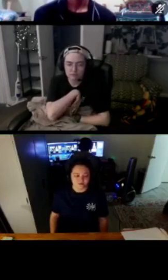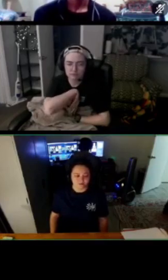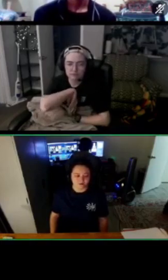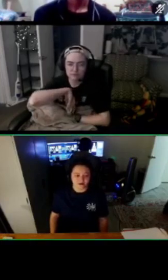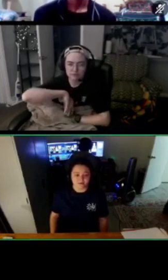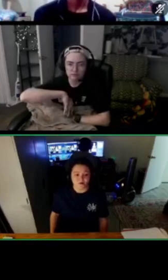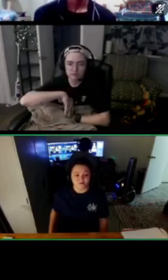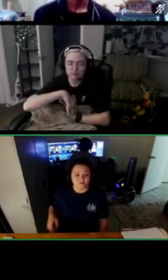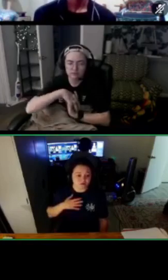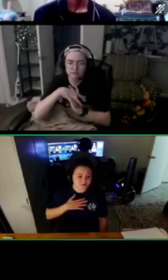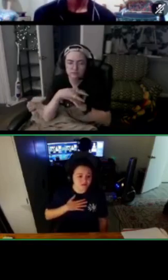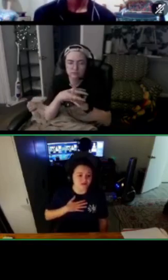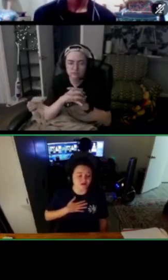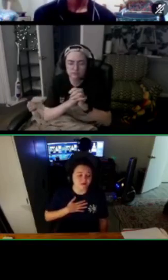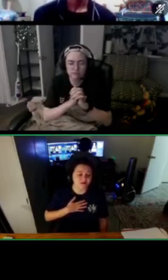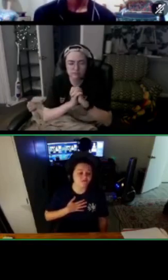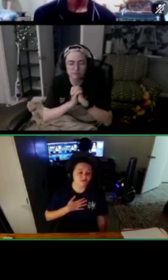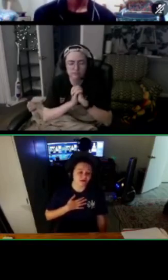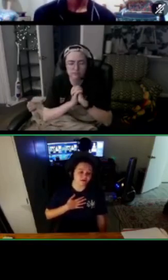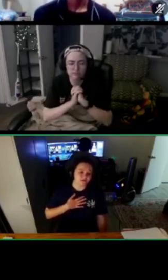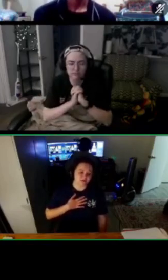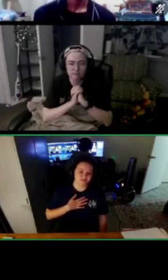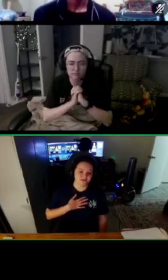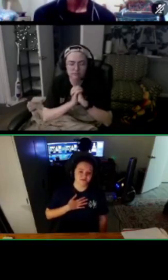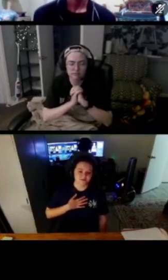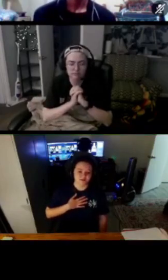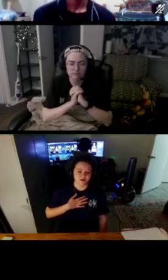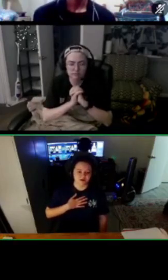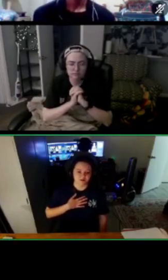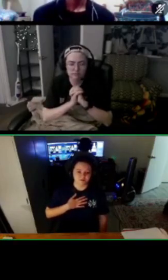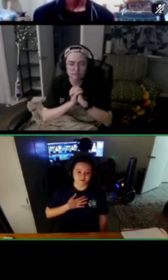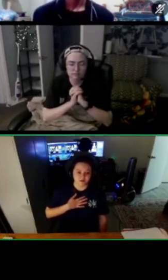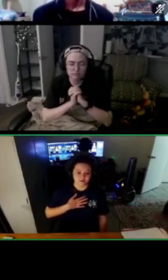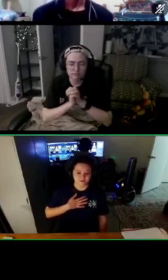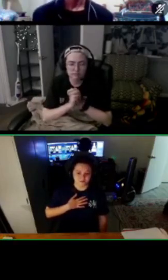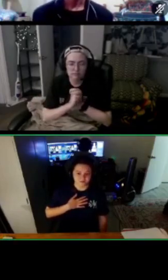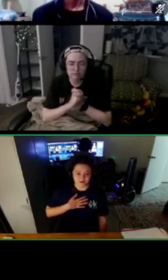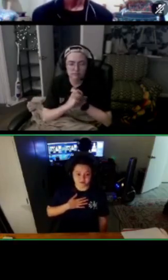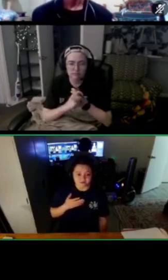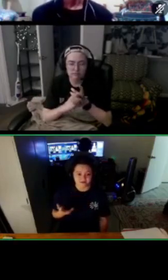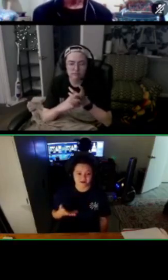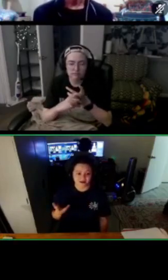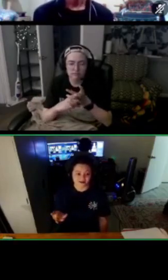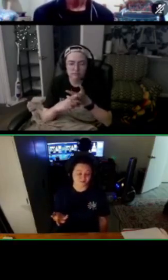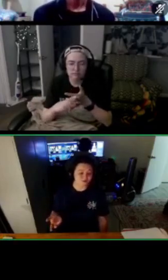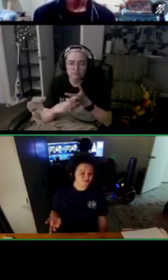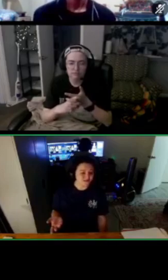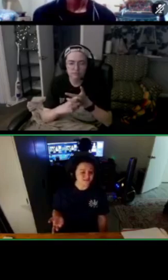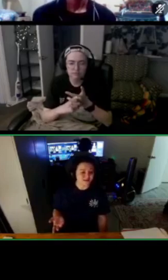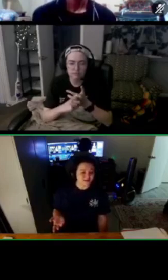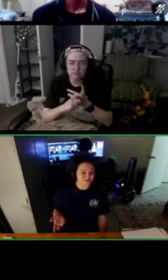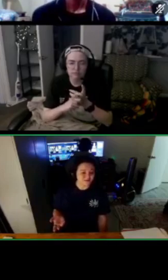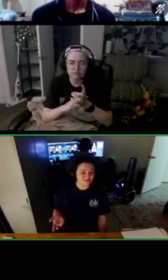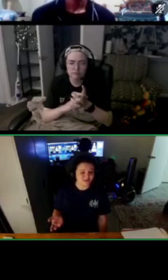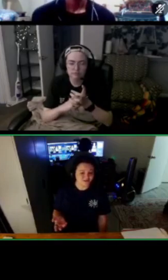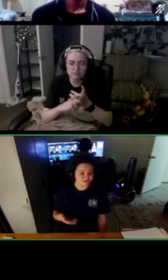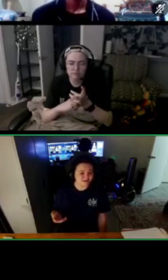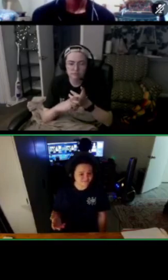But I can promise personally, if I am ever at an event, and you come up saying, "Hey, I want to try sign heraldry," or I want to